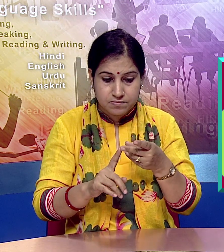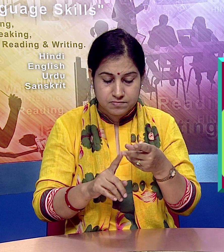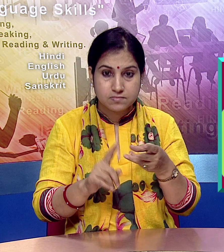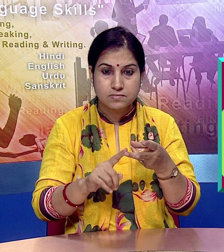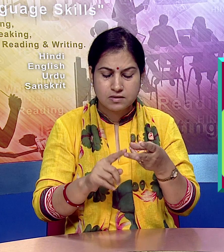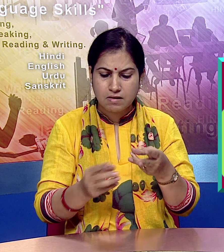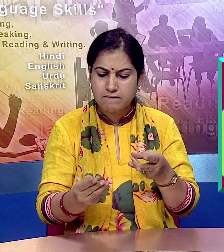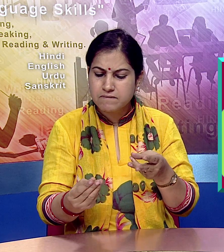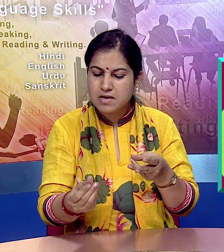and feel.